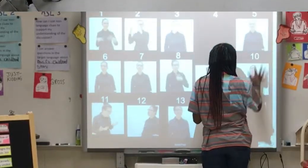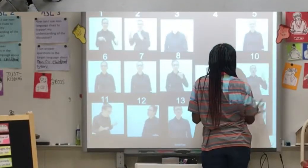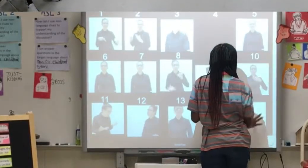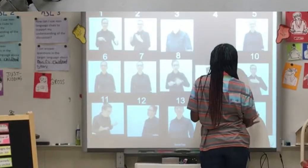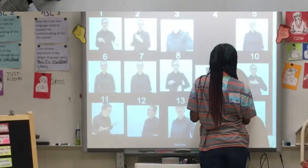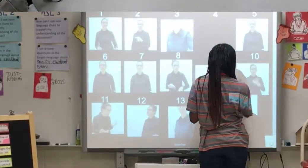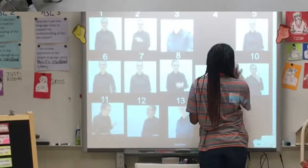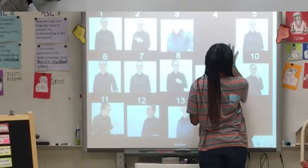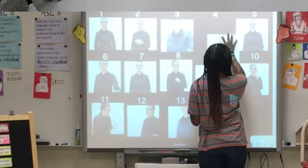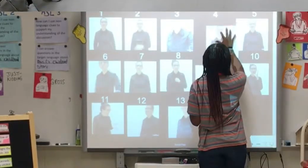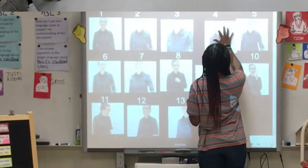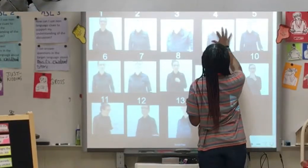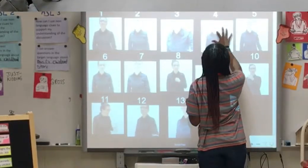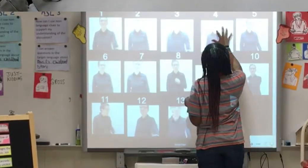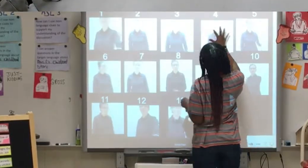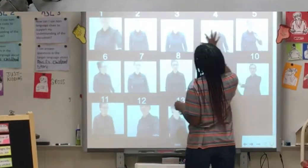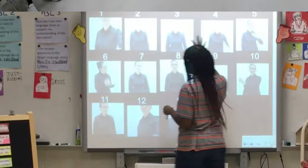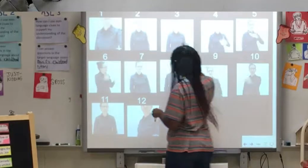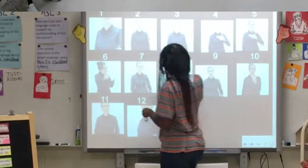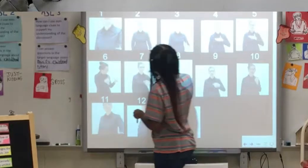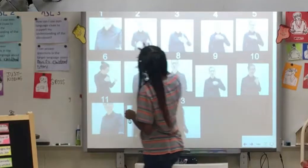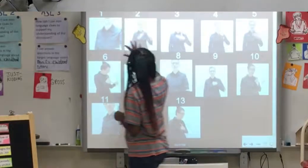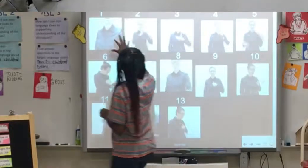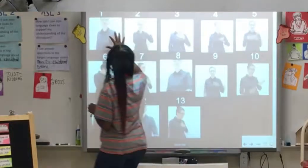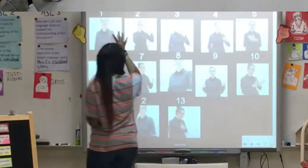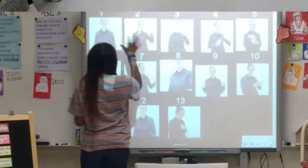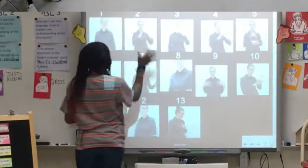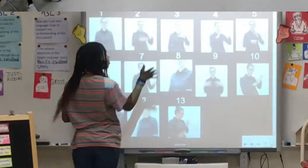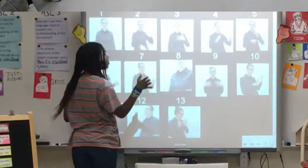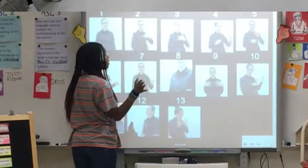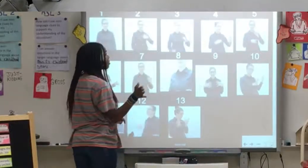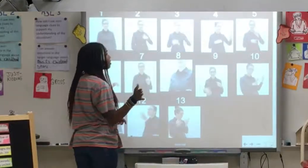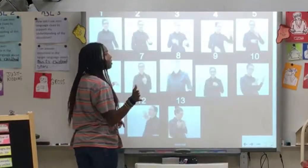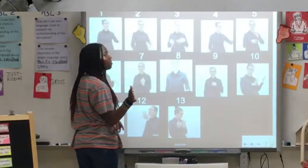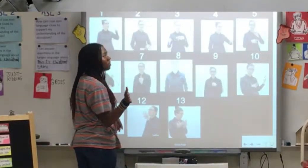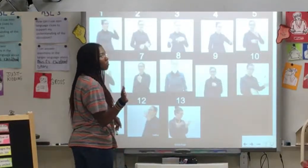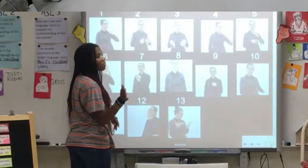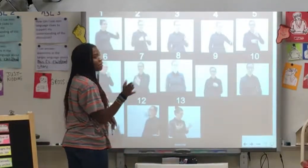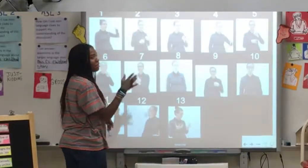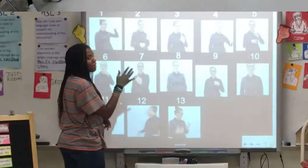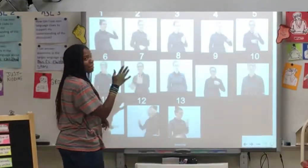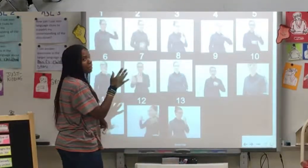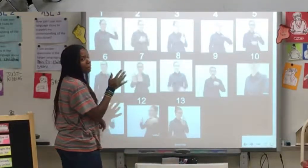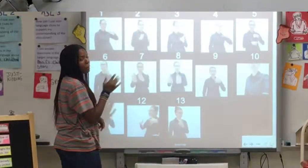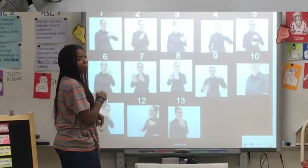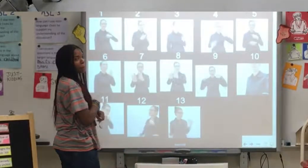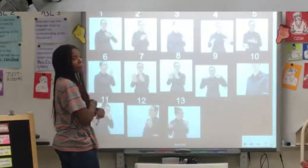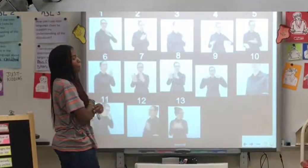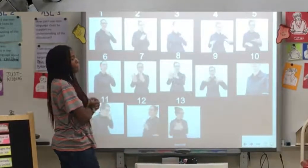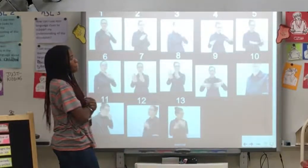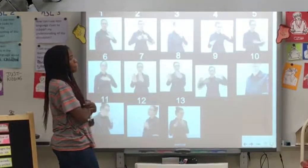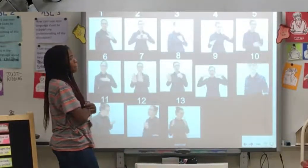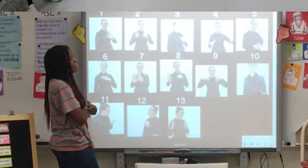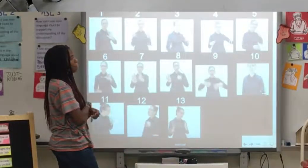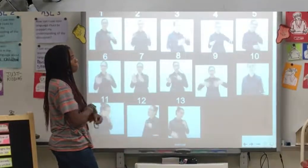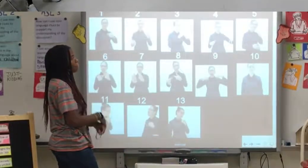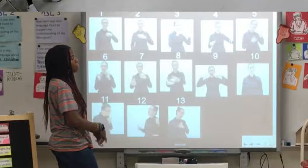Number 2 is talking Which about. one is I think building it's a 2 house? and 3. Yeah, it can't be Which one. one? Wait, Which wait, one? hang on. It can't one from one back then. Is it 2 and